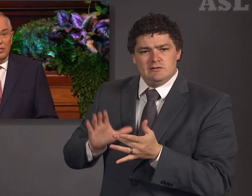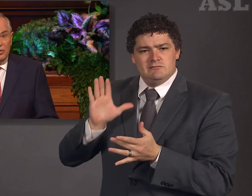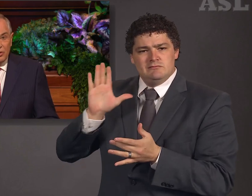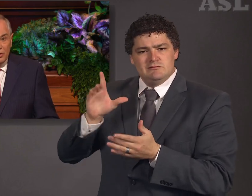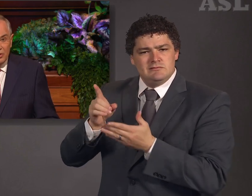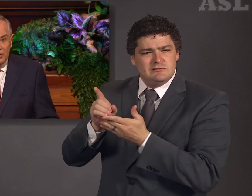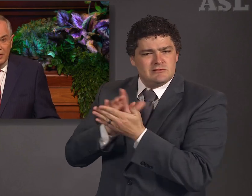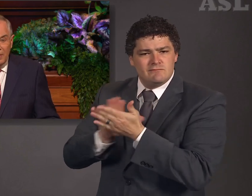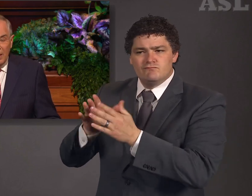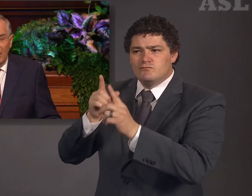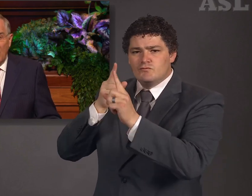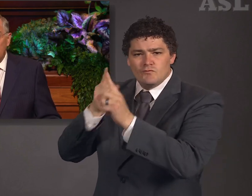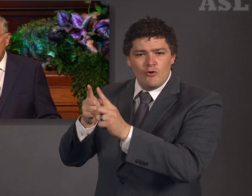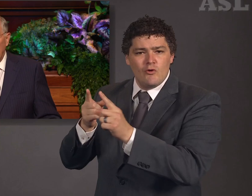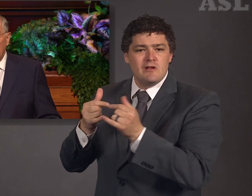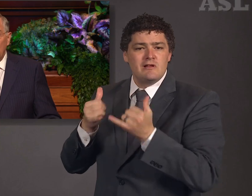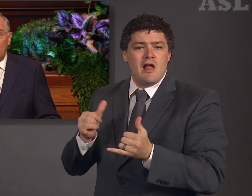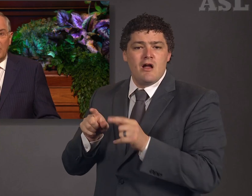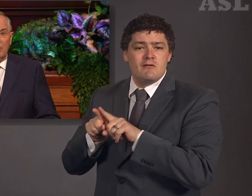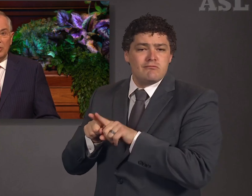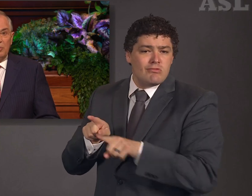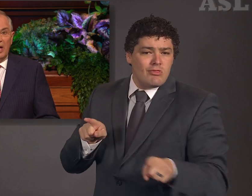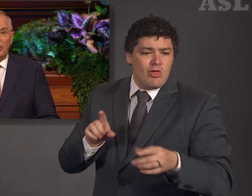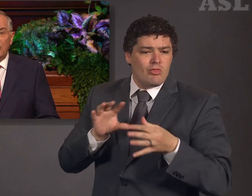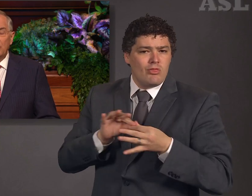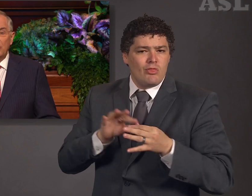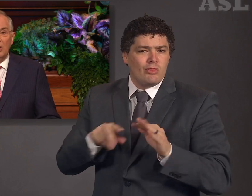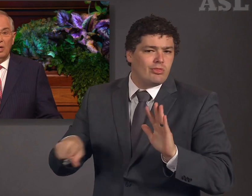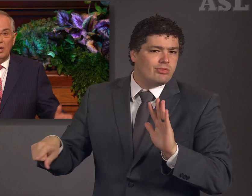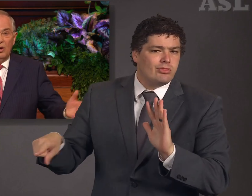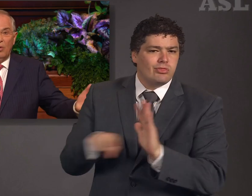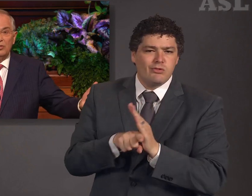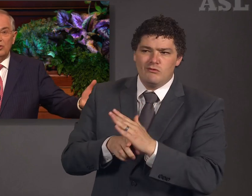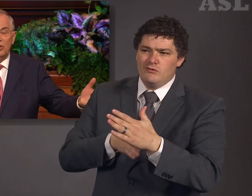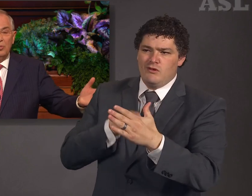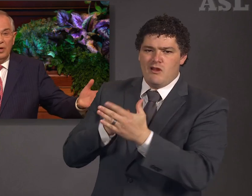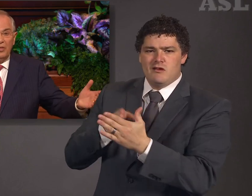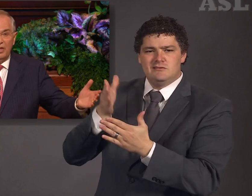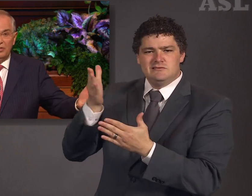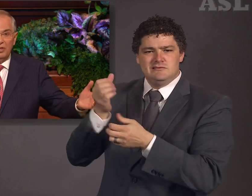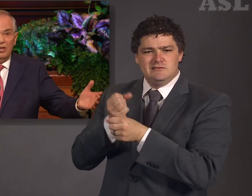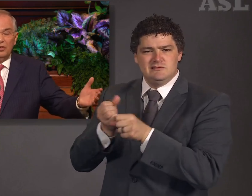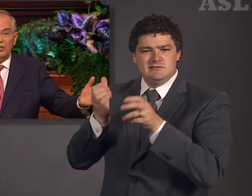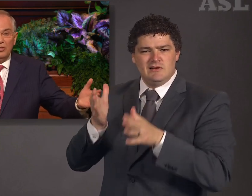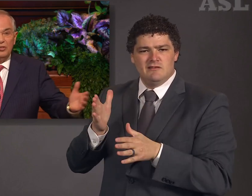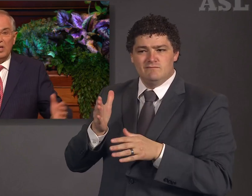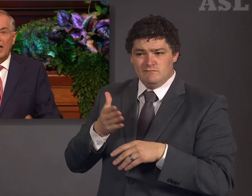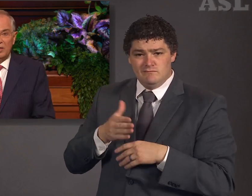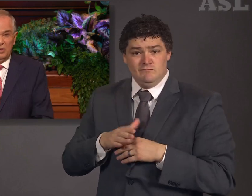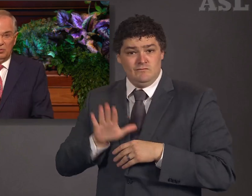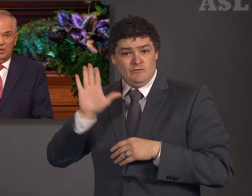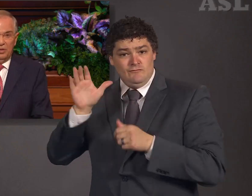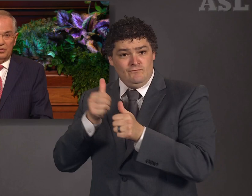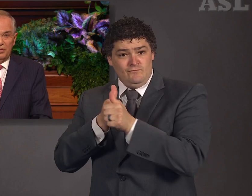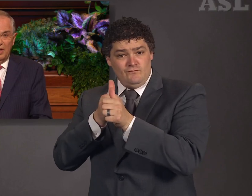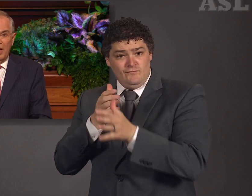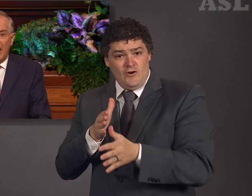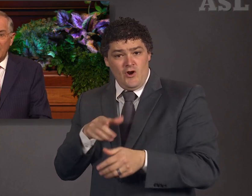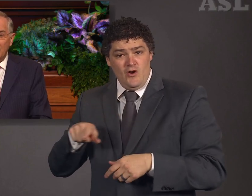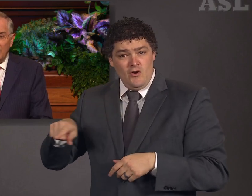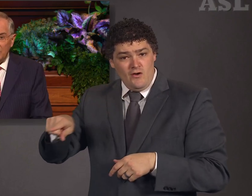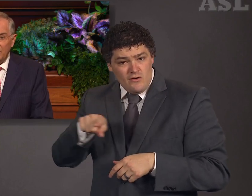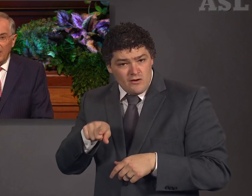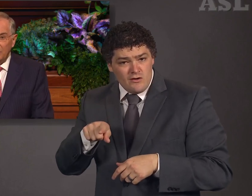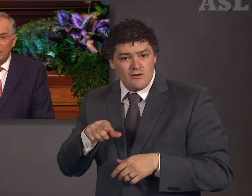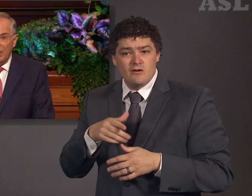and his church are spoken or published by those who once stood with us, took the sacrament with us,